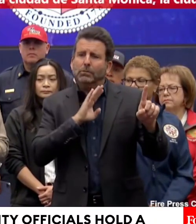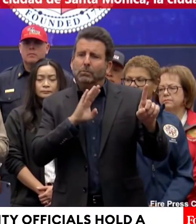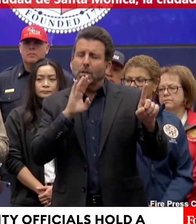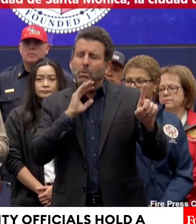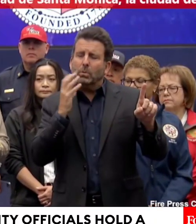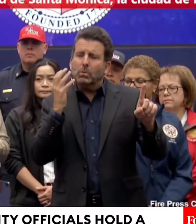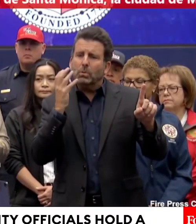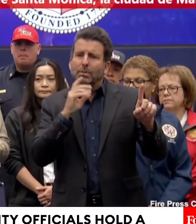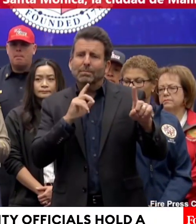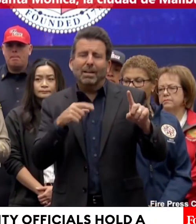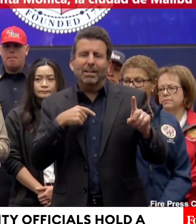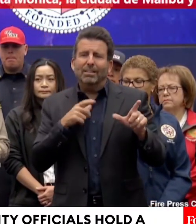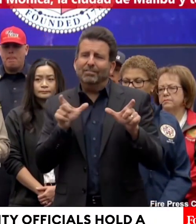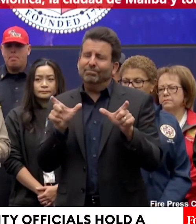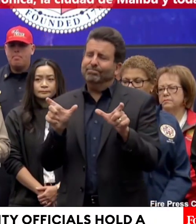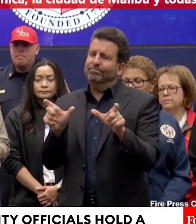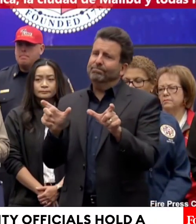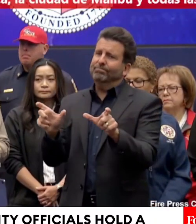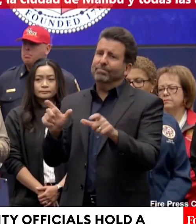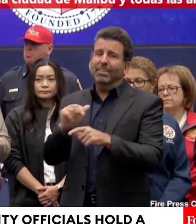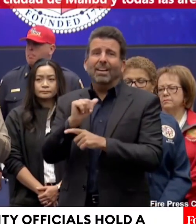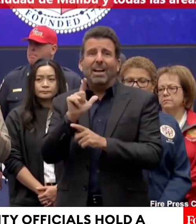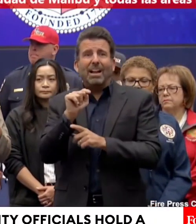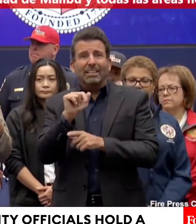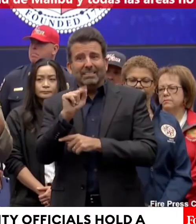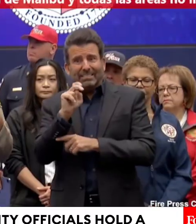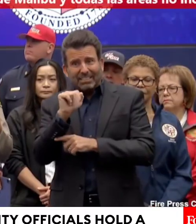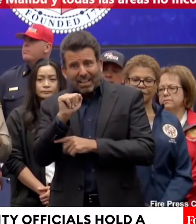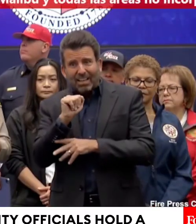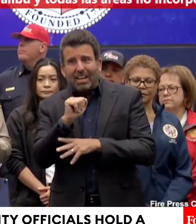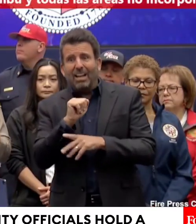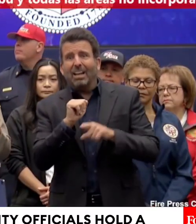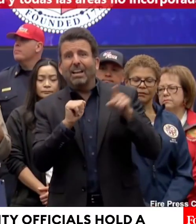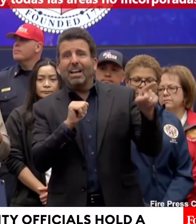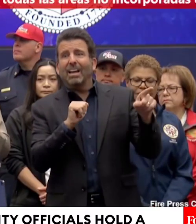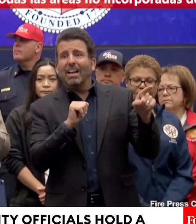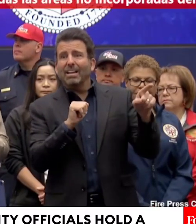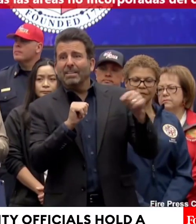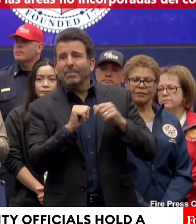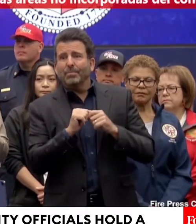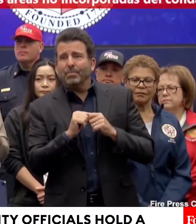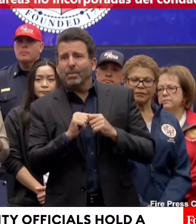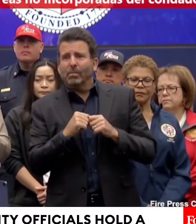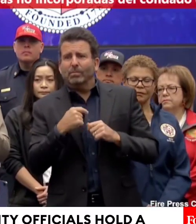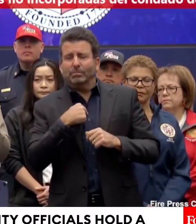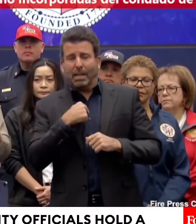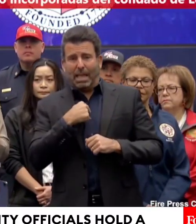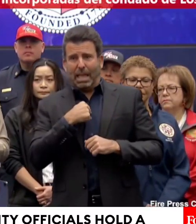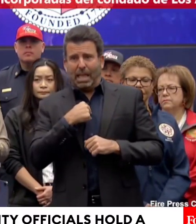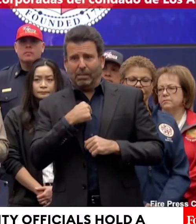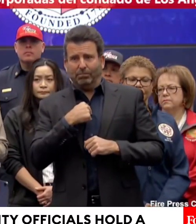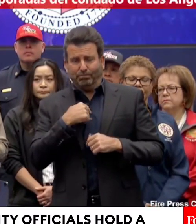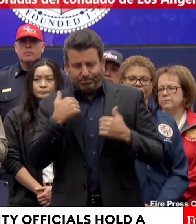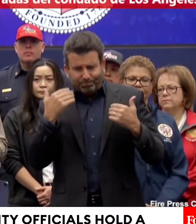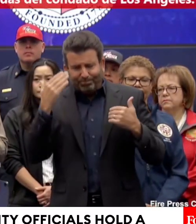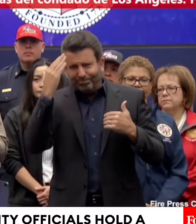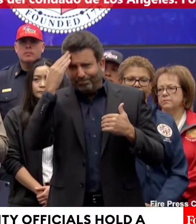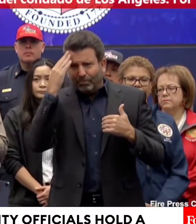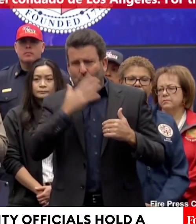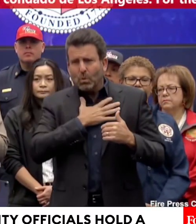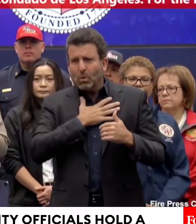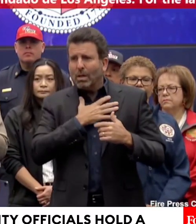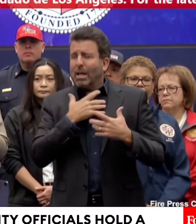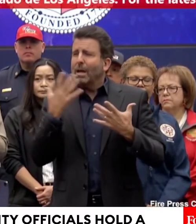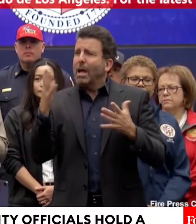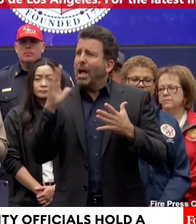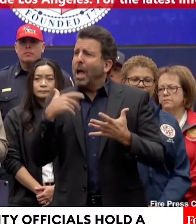both in Altadena and Malibu yesterday. I personally listened to residents, please let me back in.